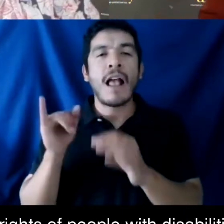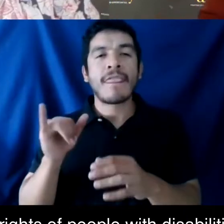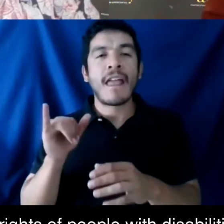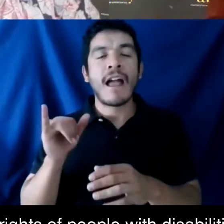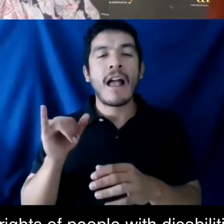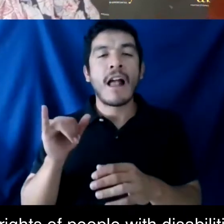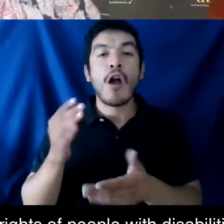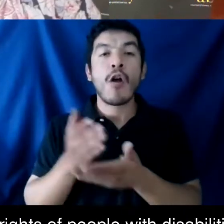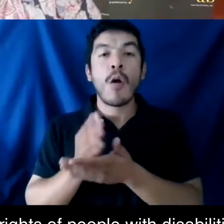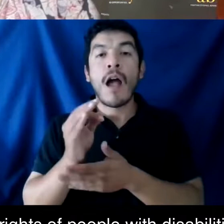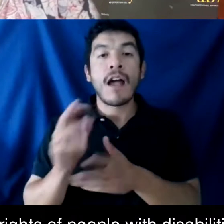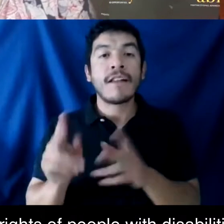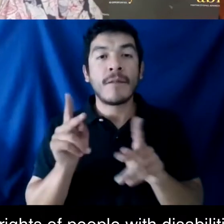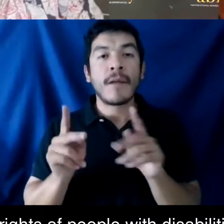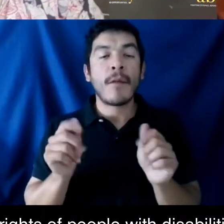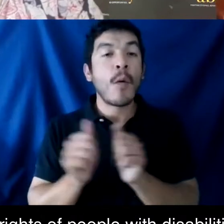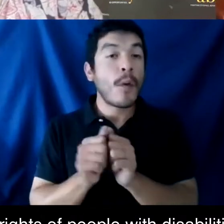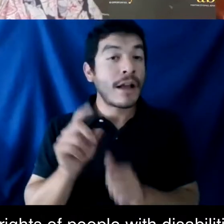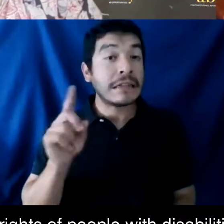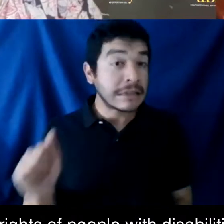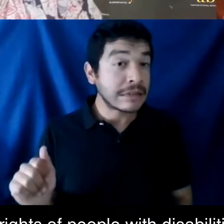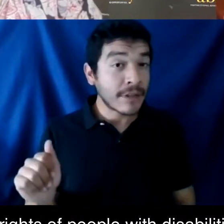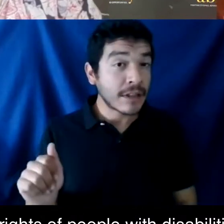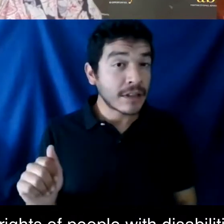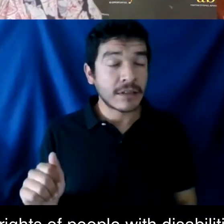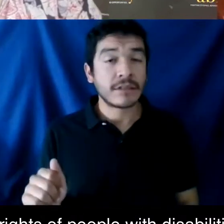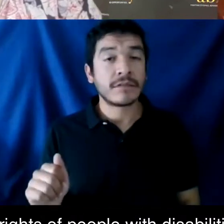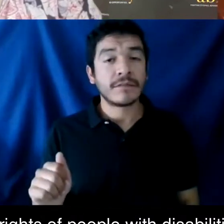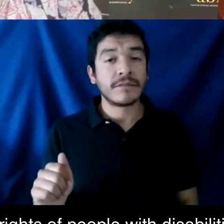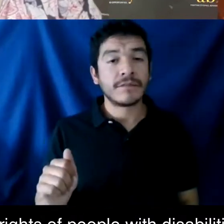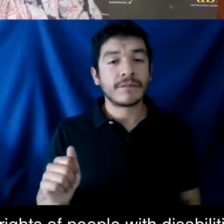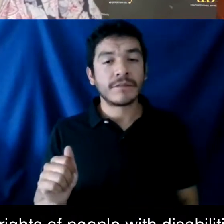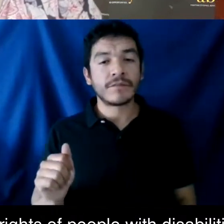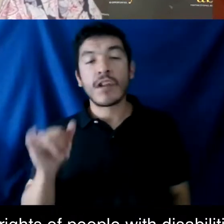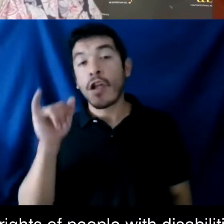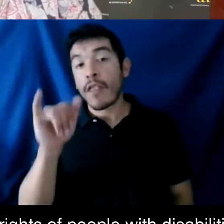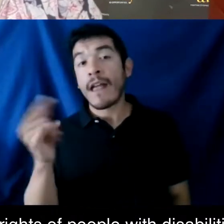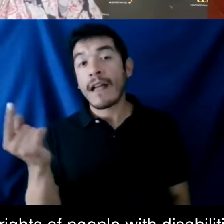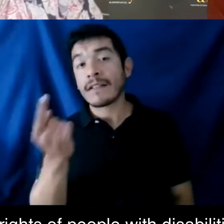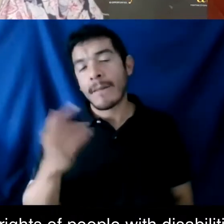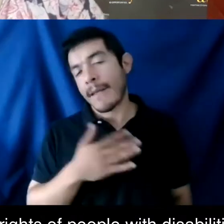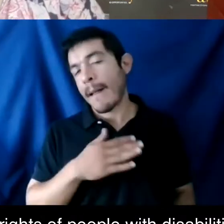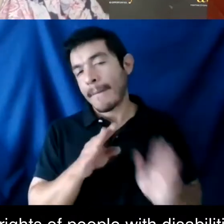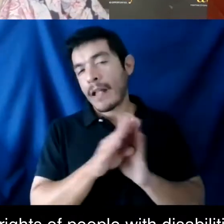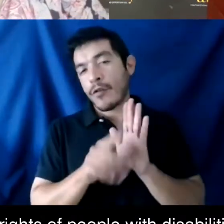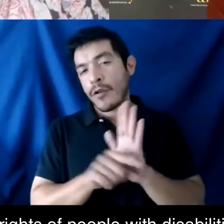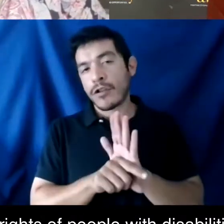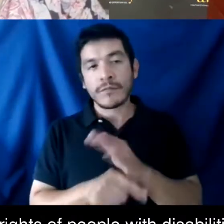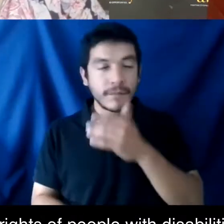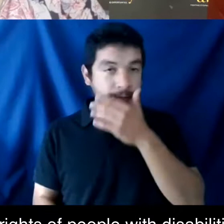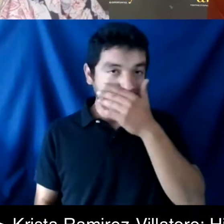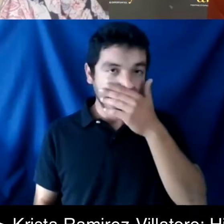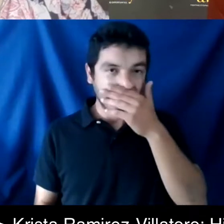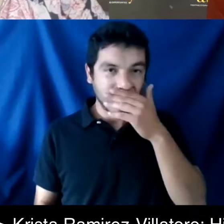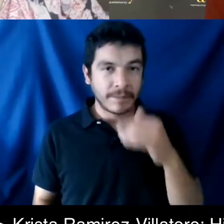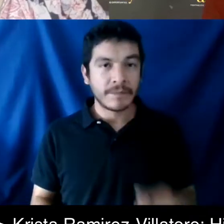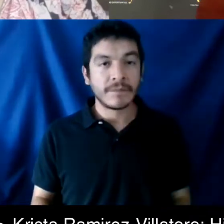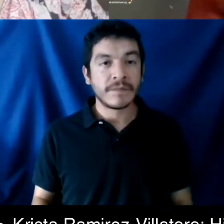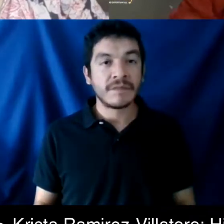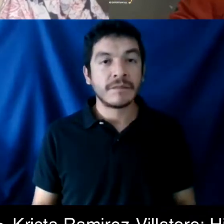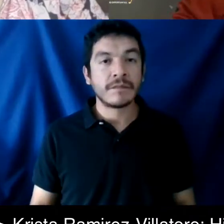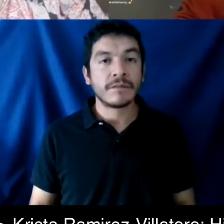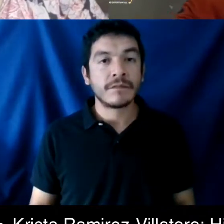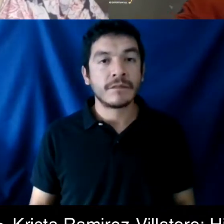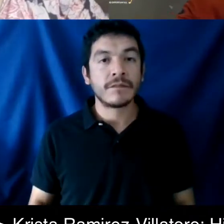People with Disabilities. So that's a bit of background on me, Krista.